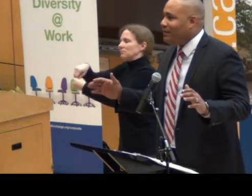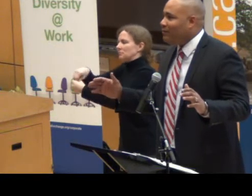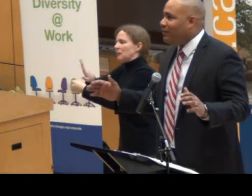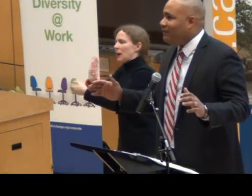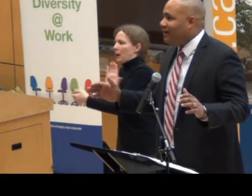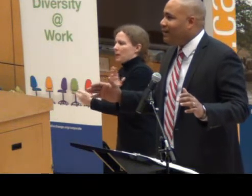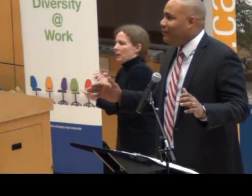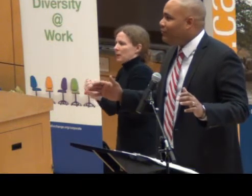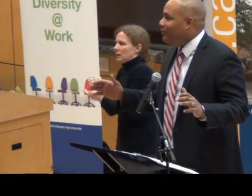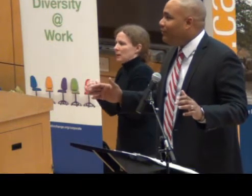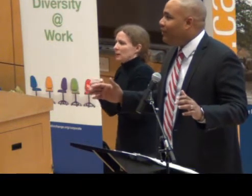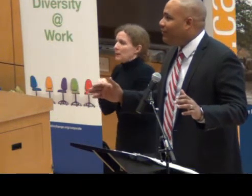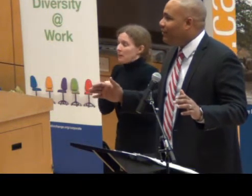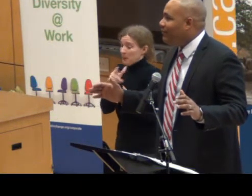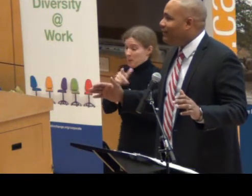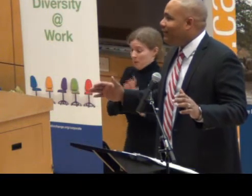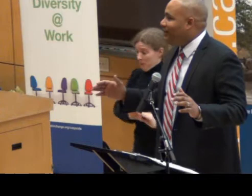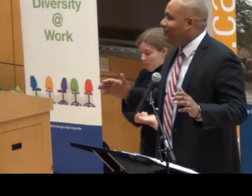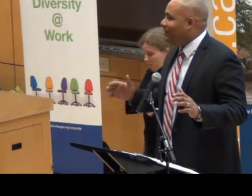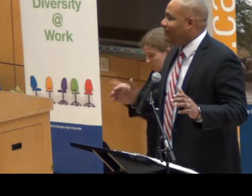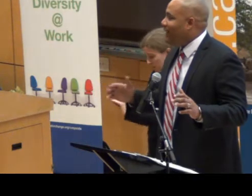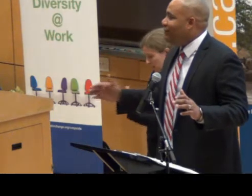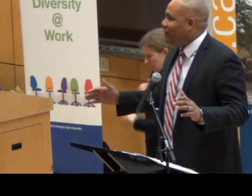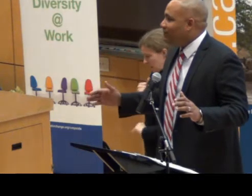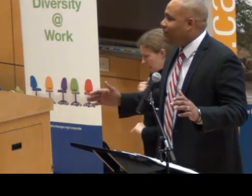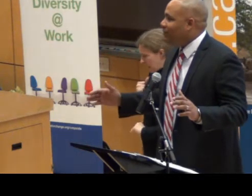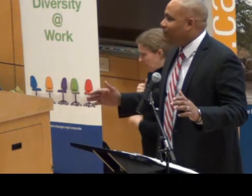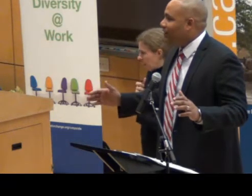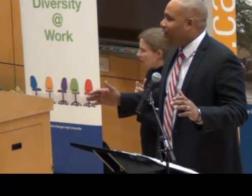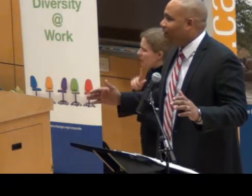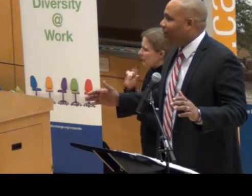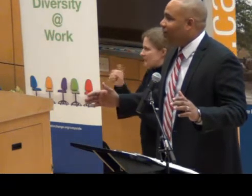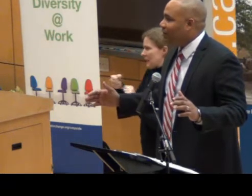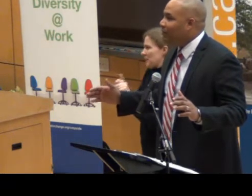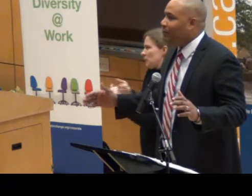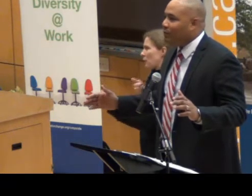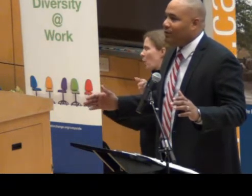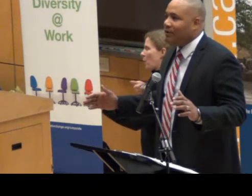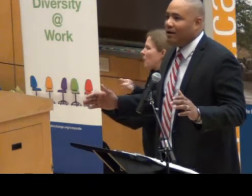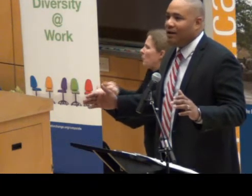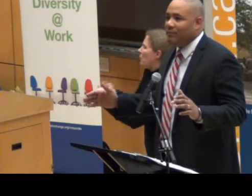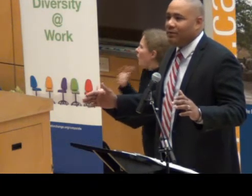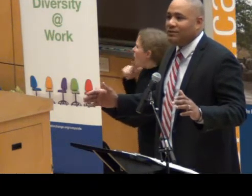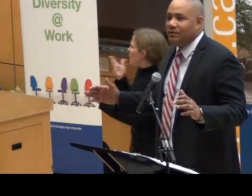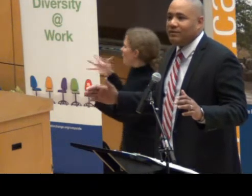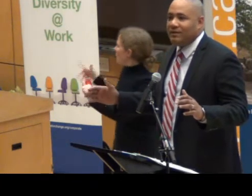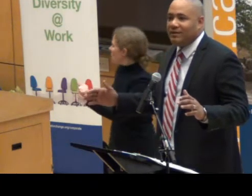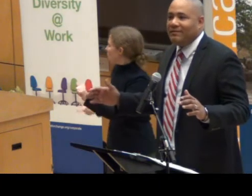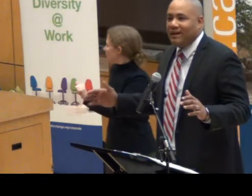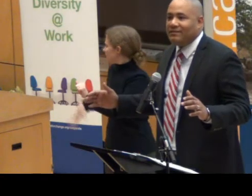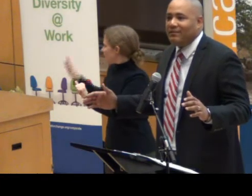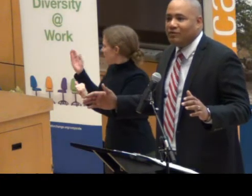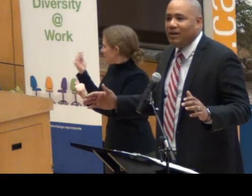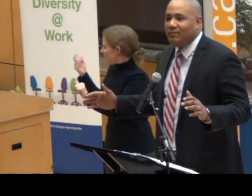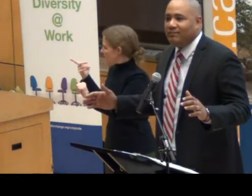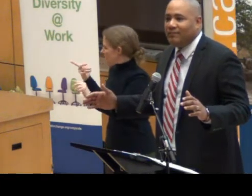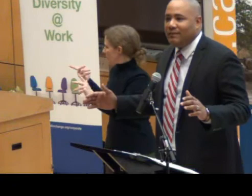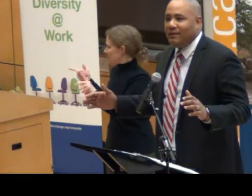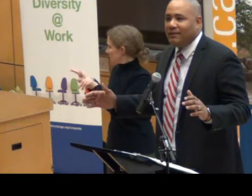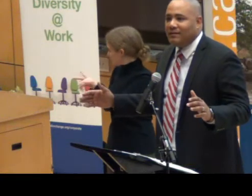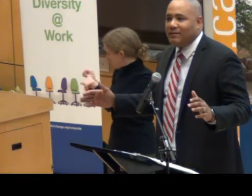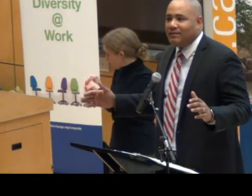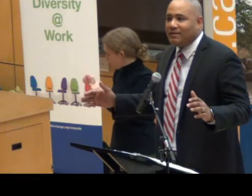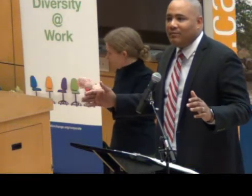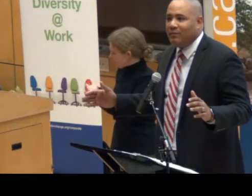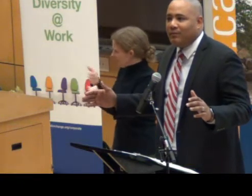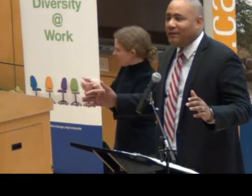know it takes roughly 10 years for a newcomer to catch up to an Ontario-born person who's in the exact same job.